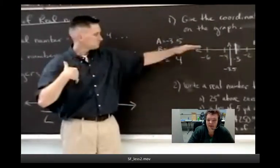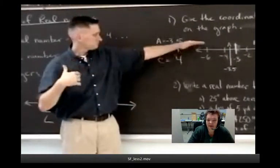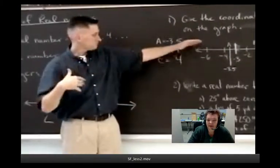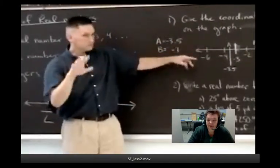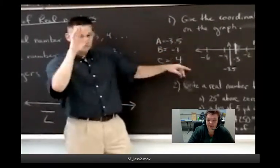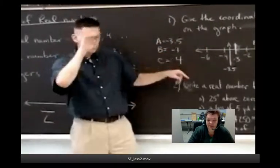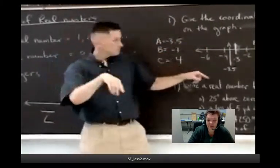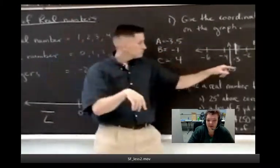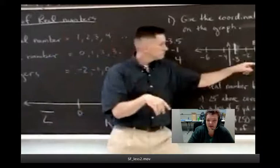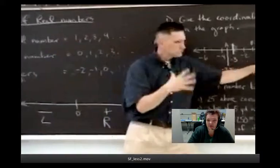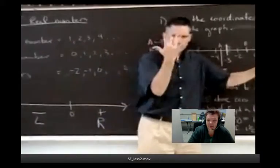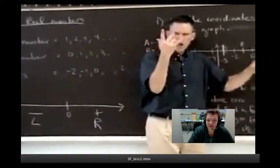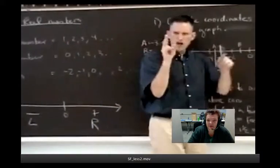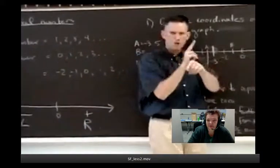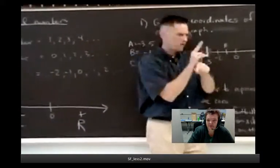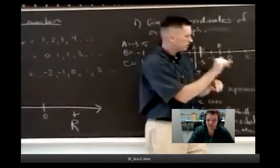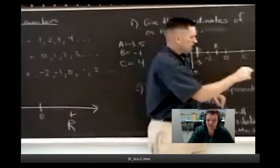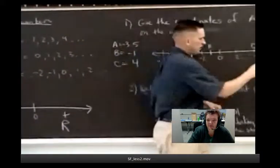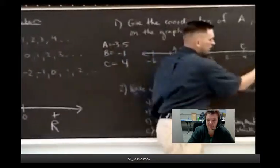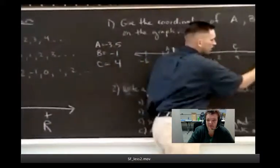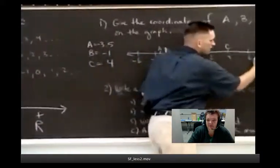Any questions on how to use this?